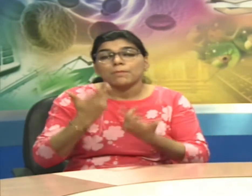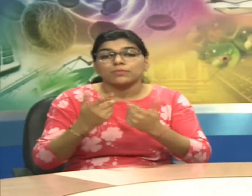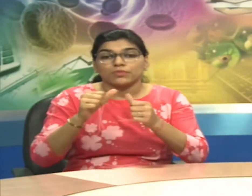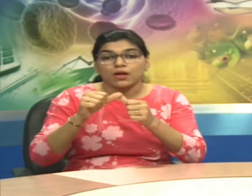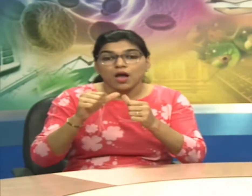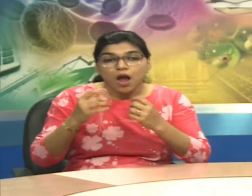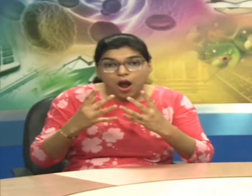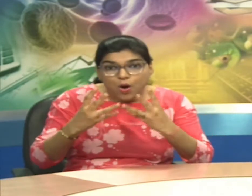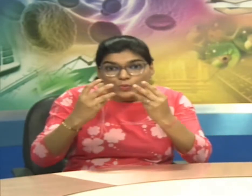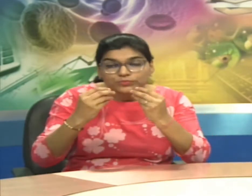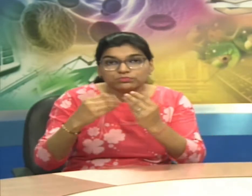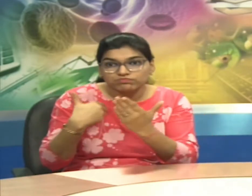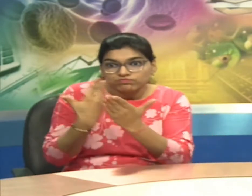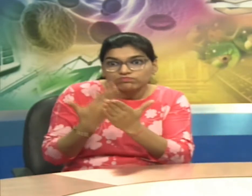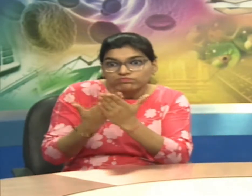different states in India.